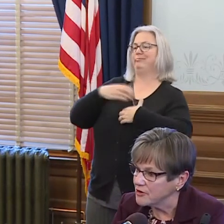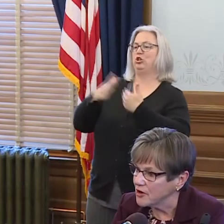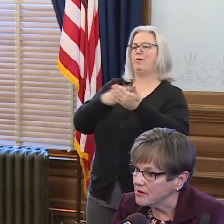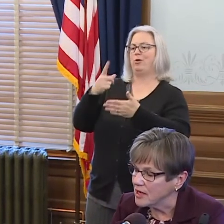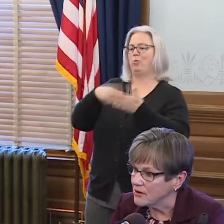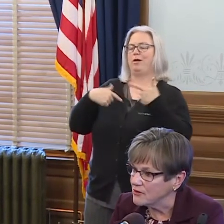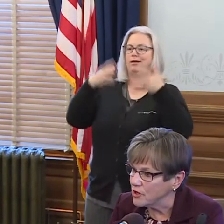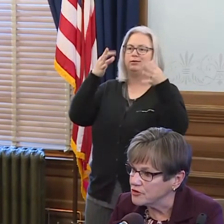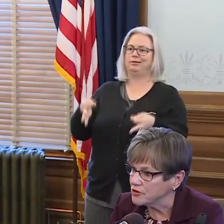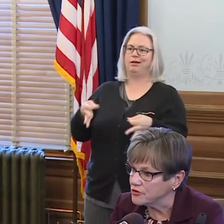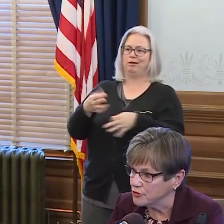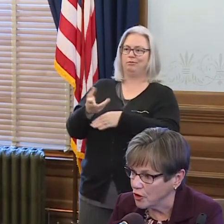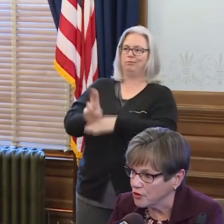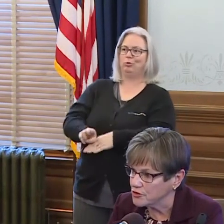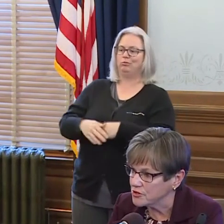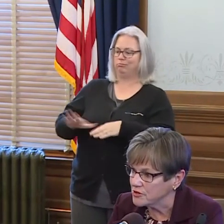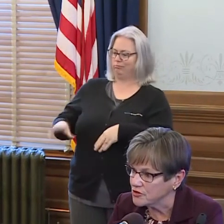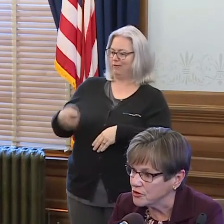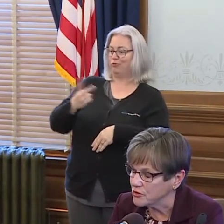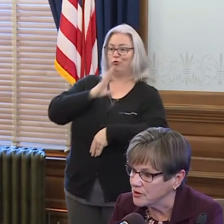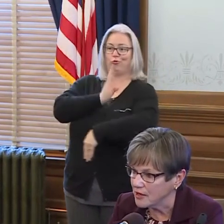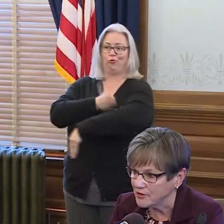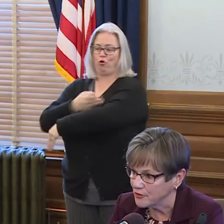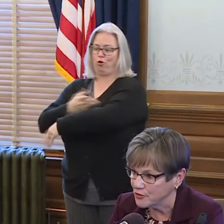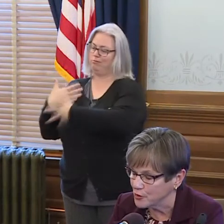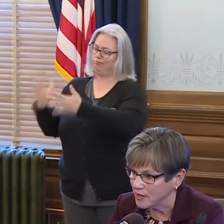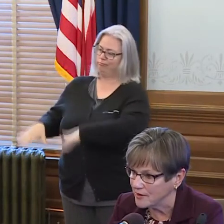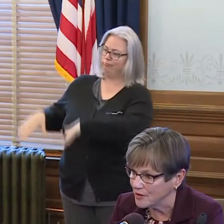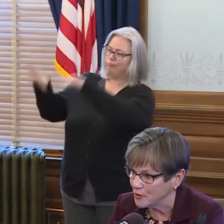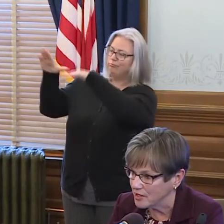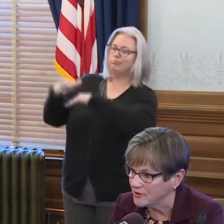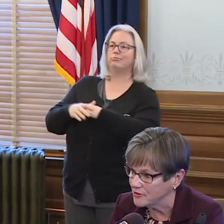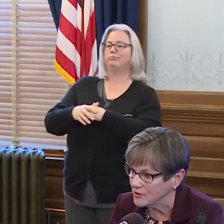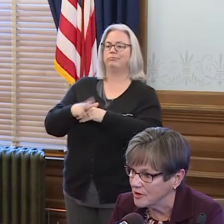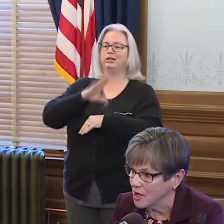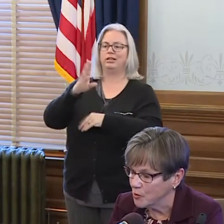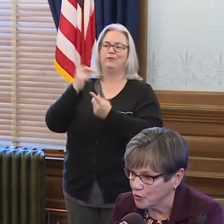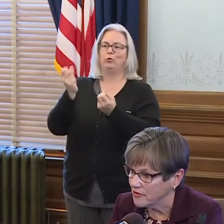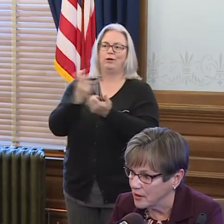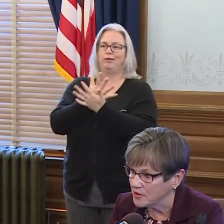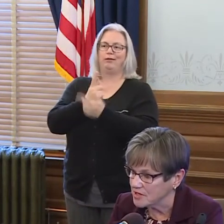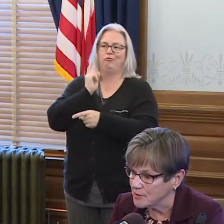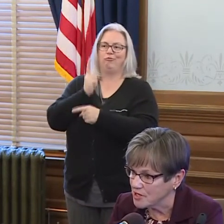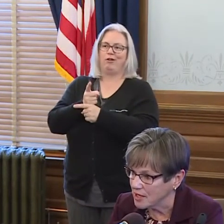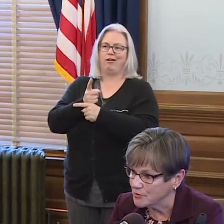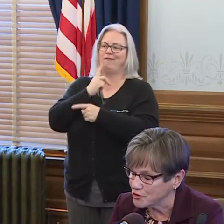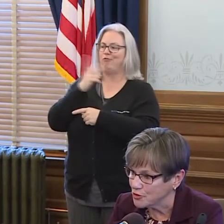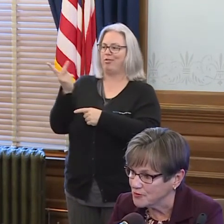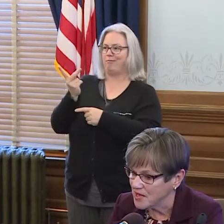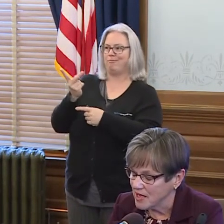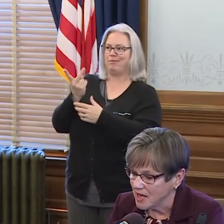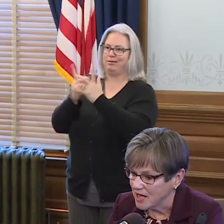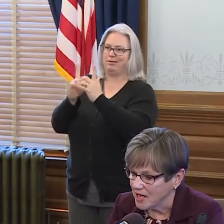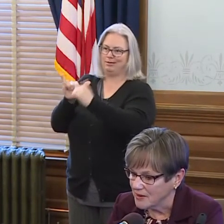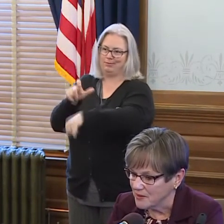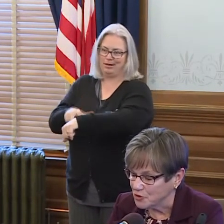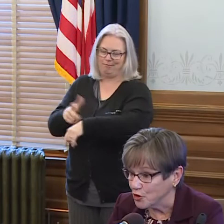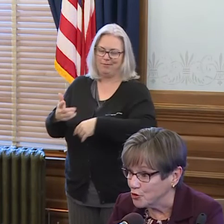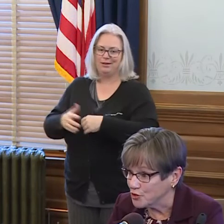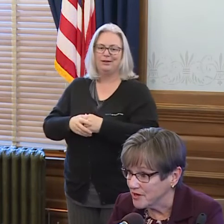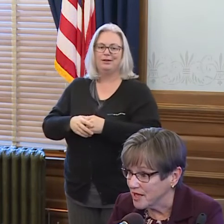decide. I raised 2 daughters, and so I could never do anything right for both of them at the same time. So